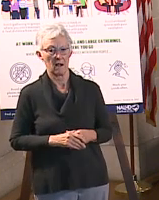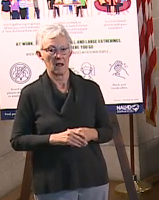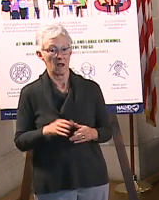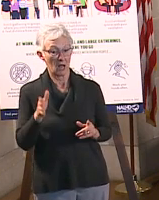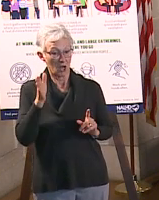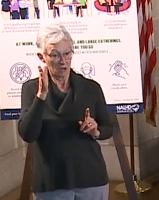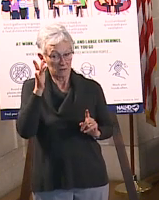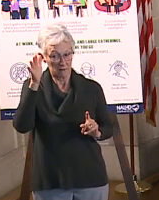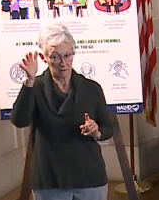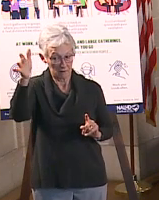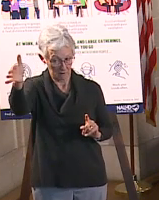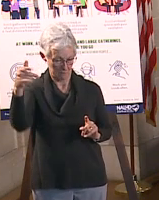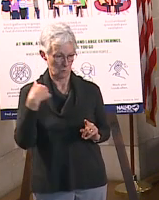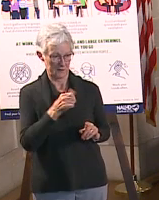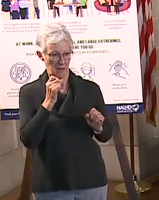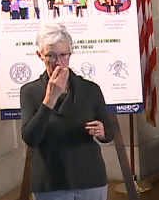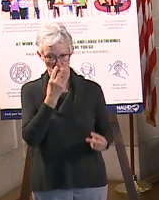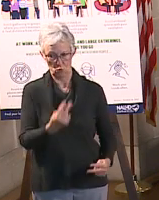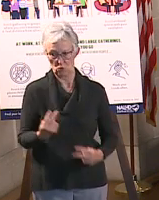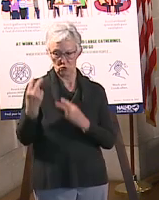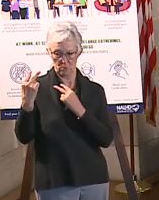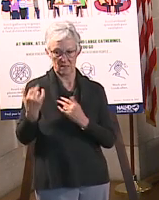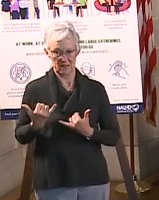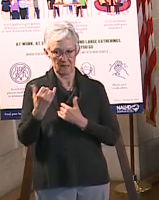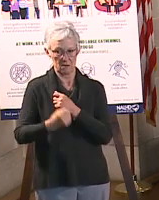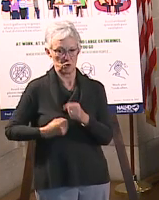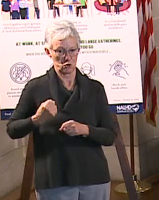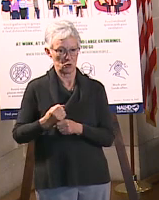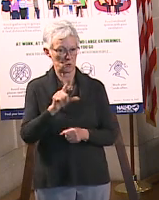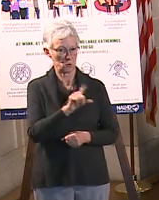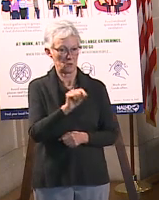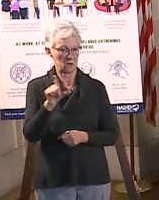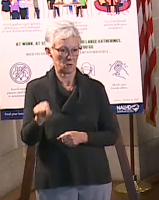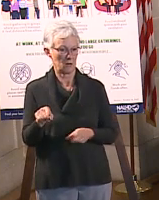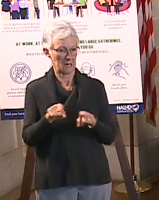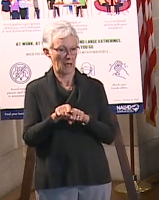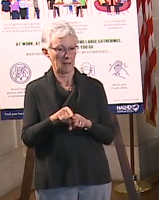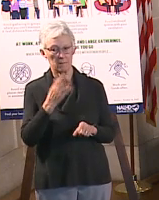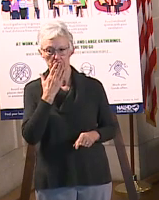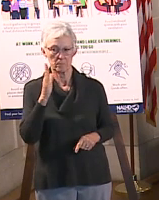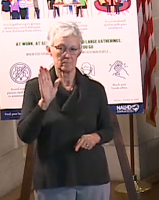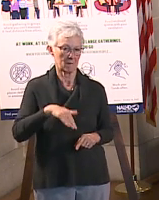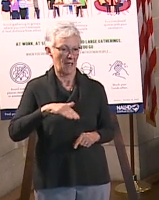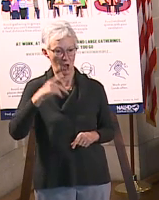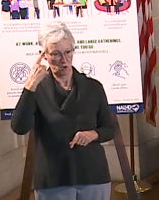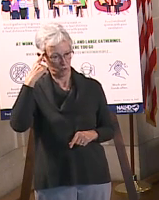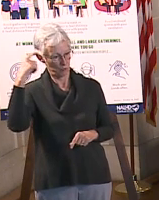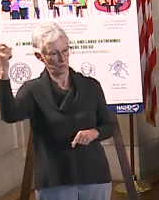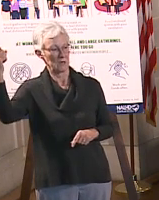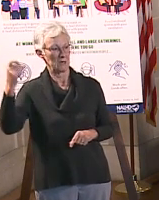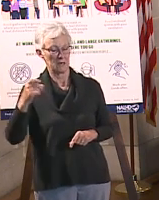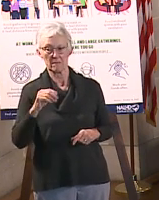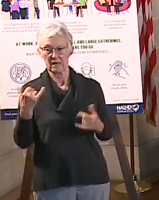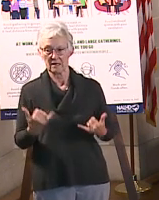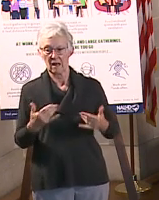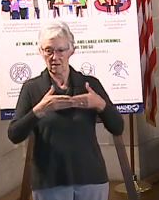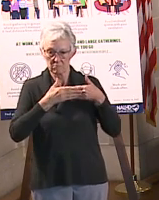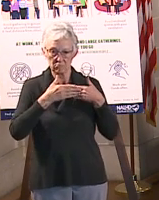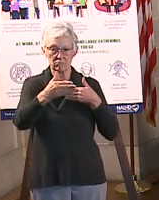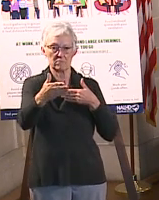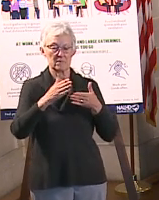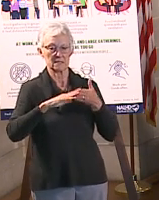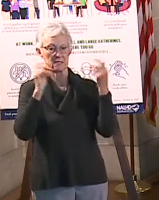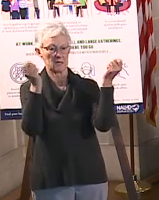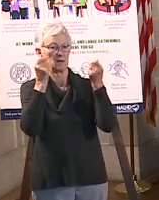season or this year as a bad dream, and from here on we'll only celebrate together joy and happiness,